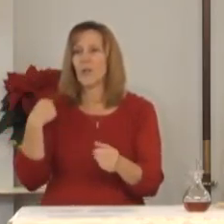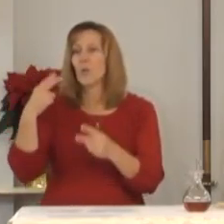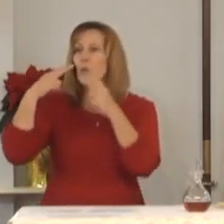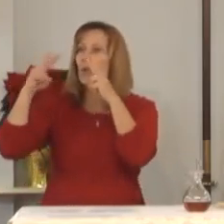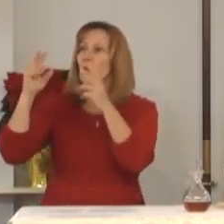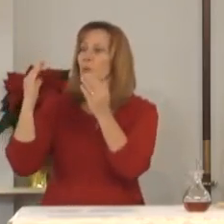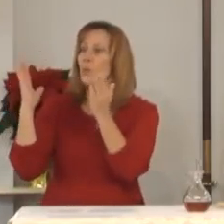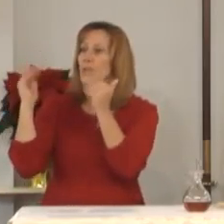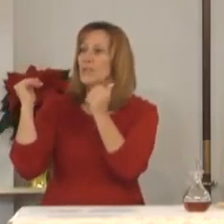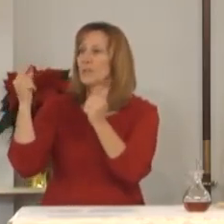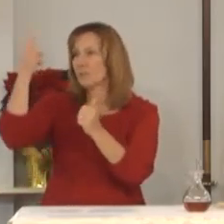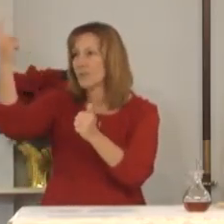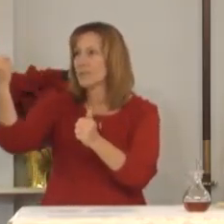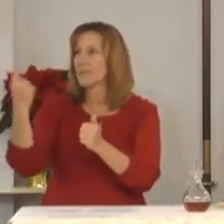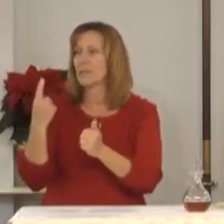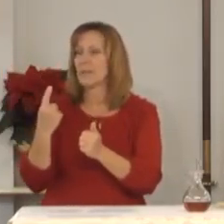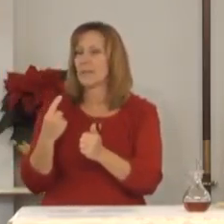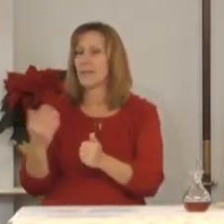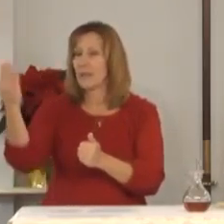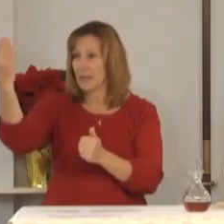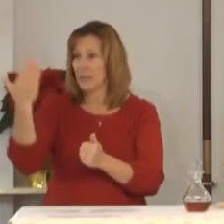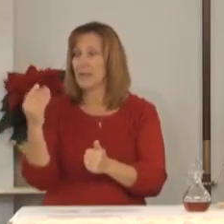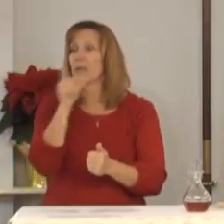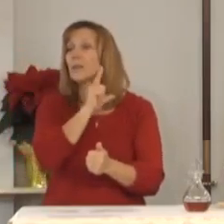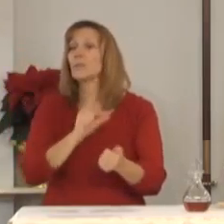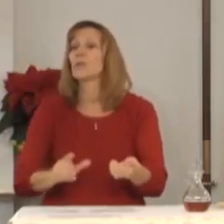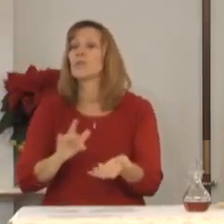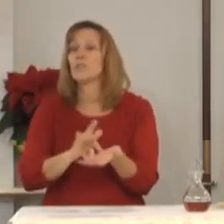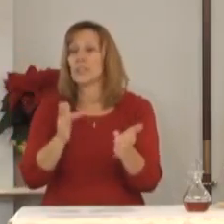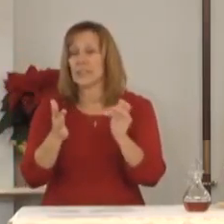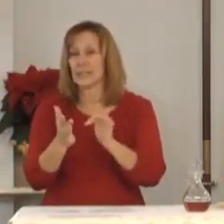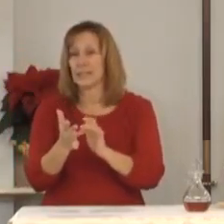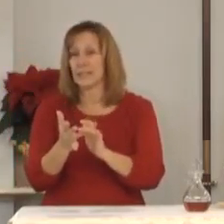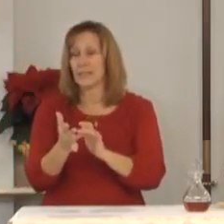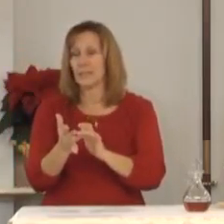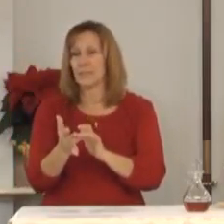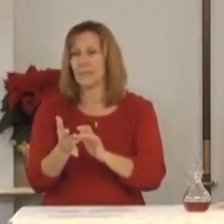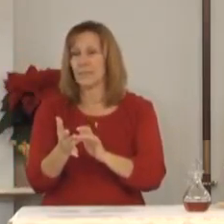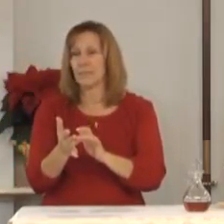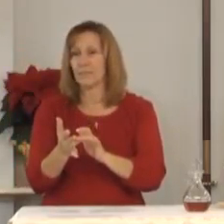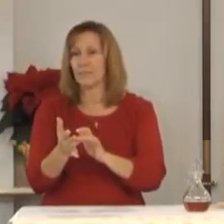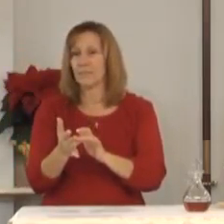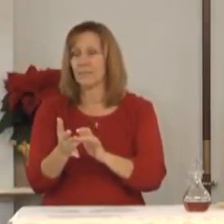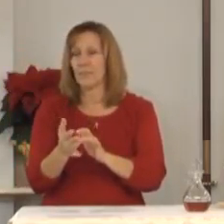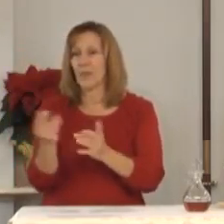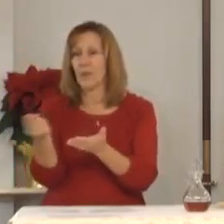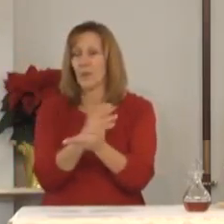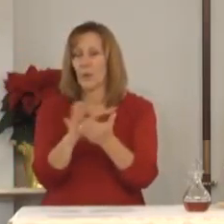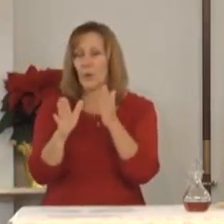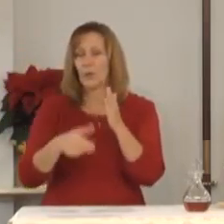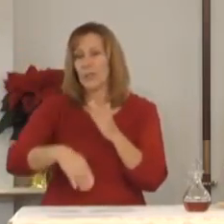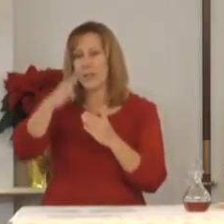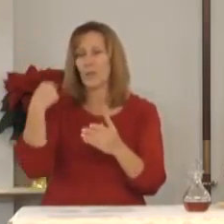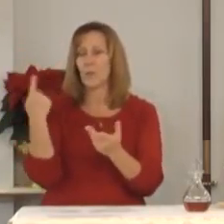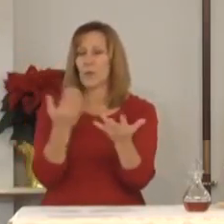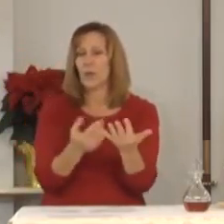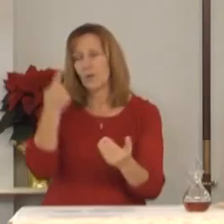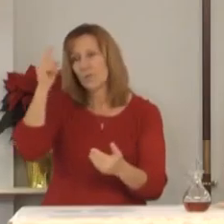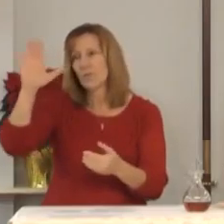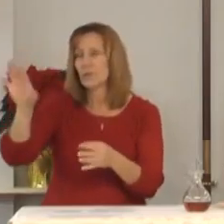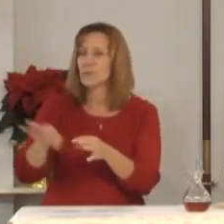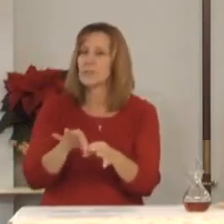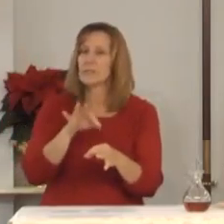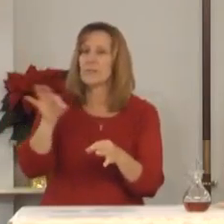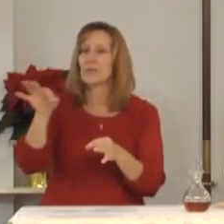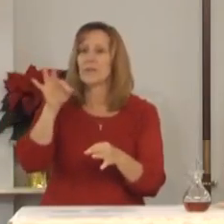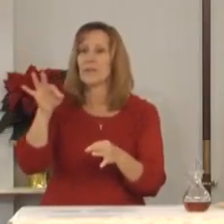look with hope for his coming. Come, Lord Jesus. Holy God, we long for your